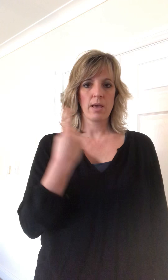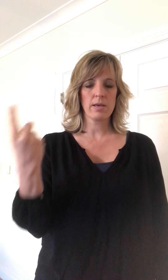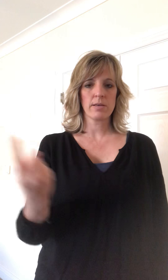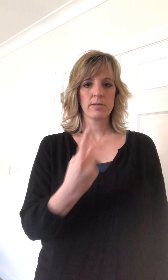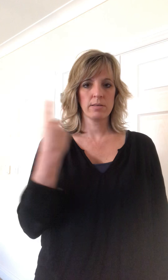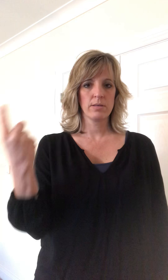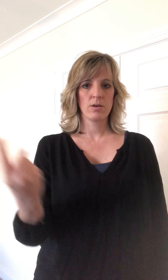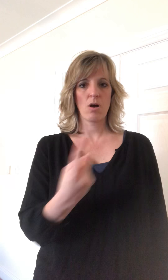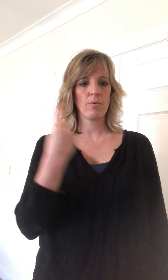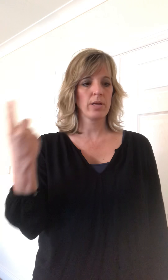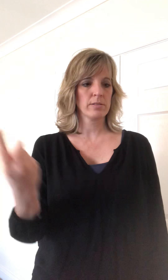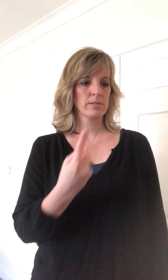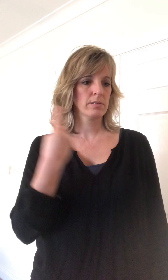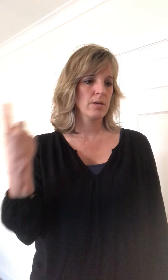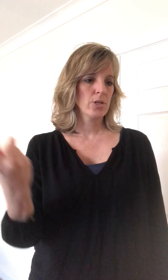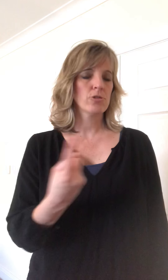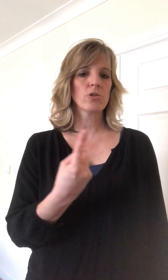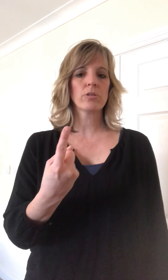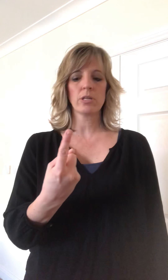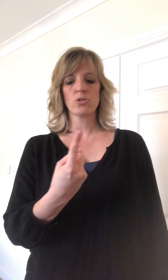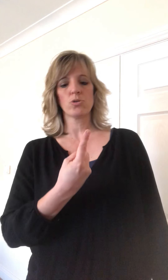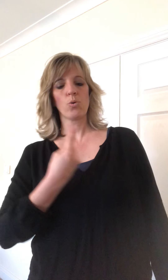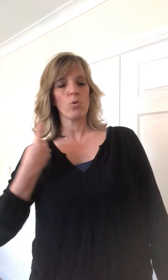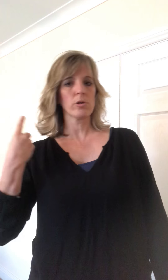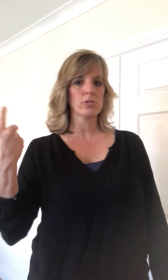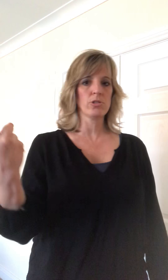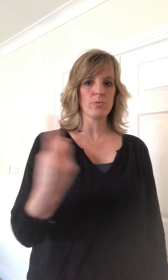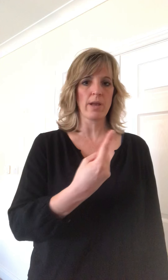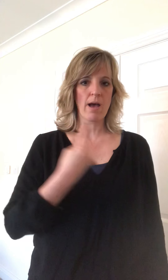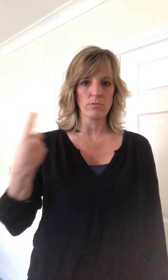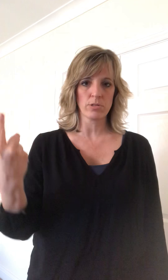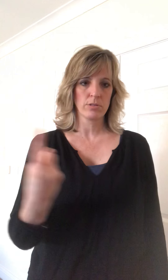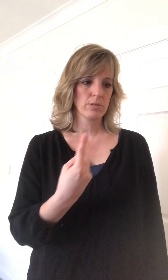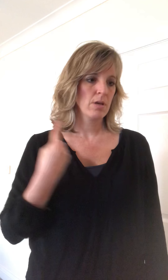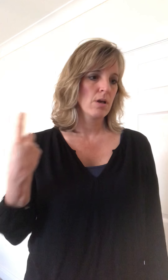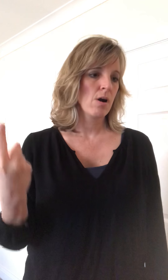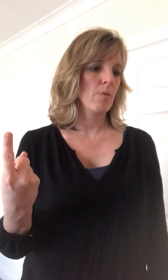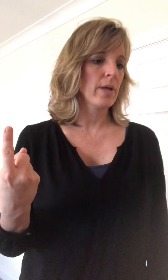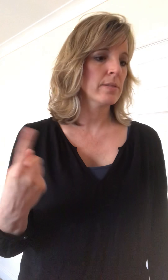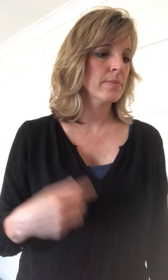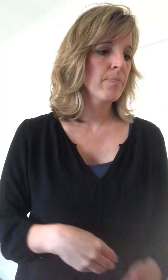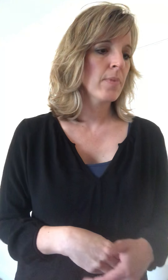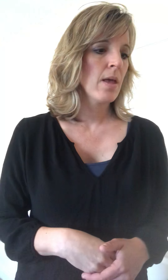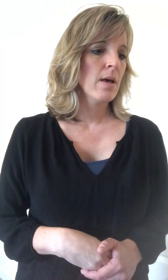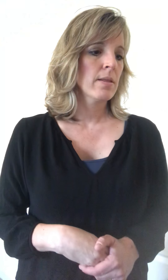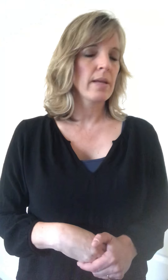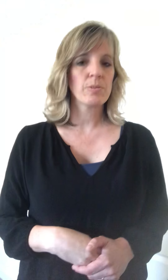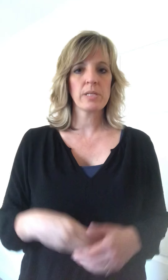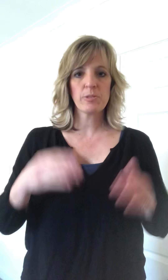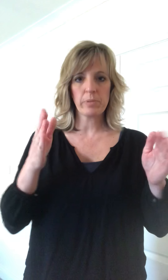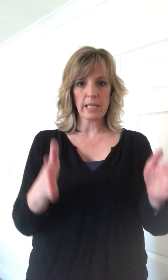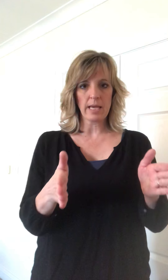okay? Always. You circle it towards you and out. Always. The next one is